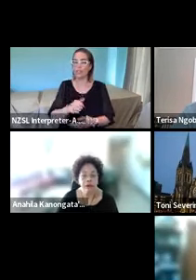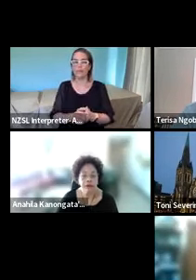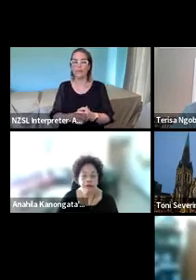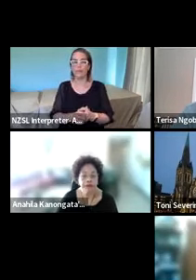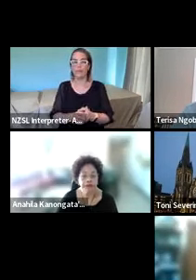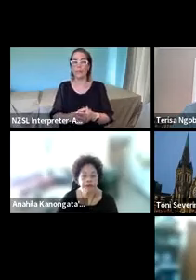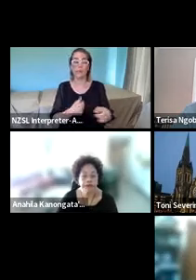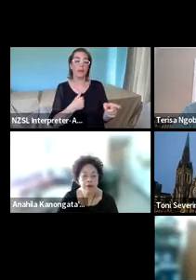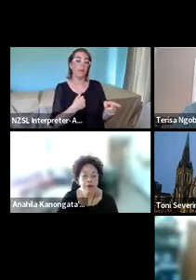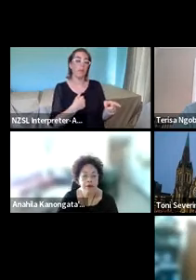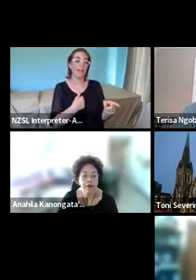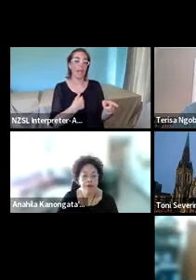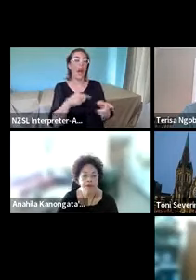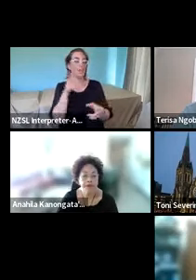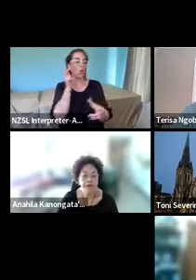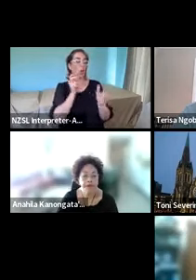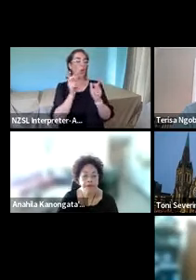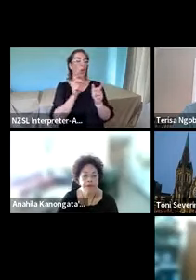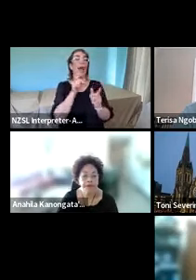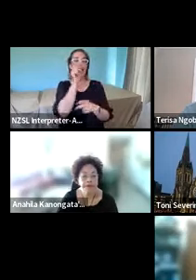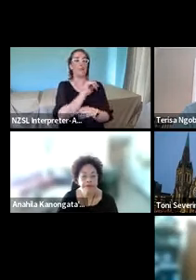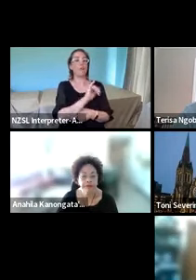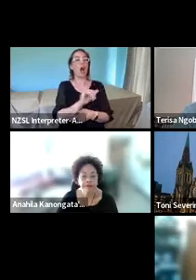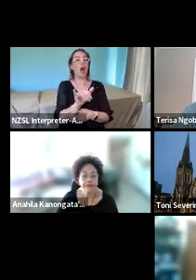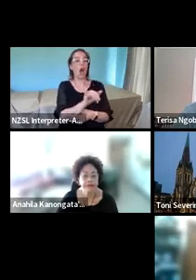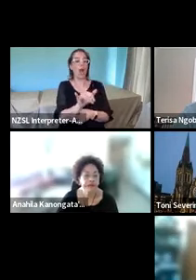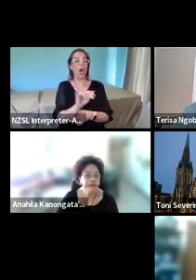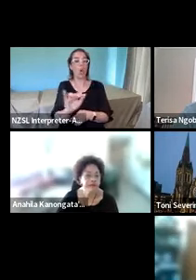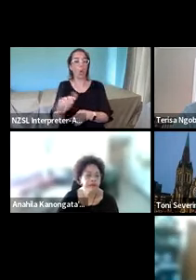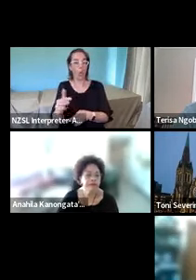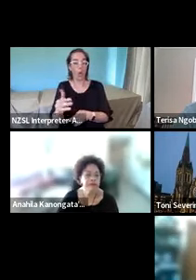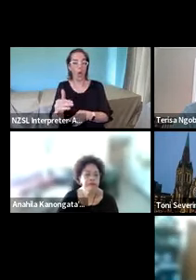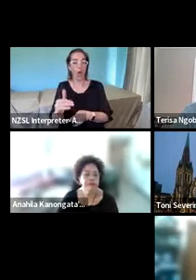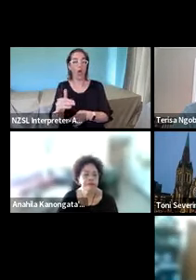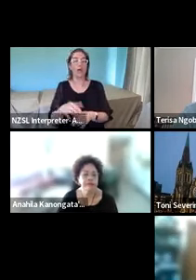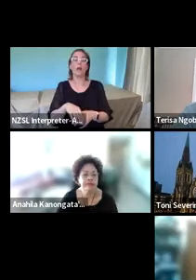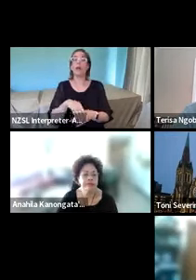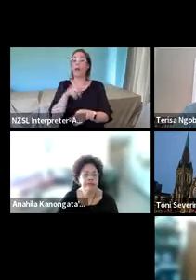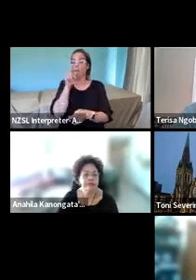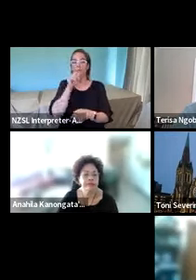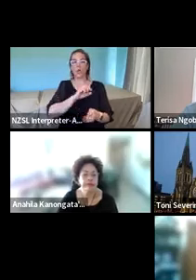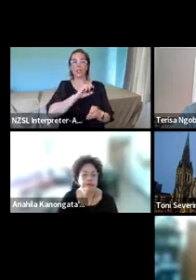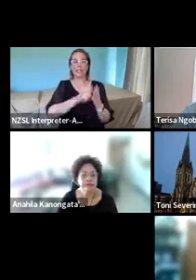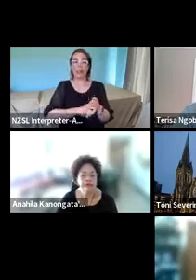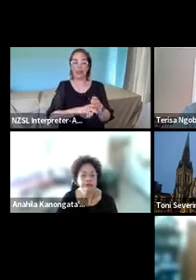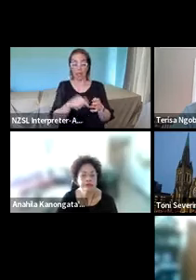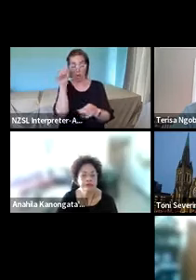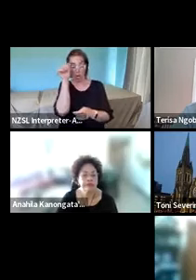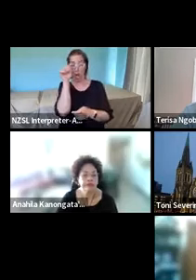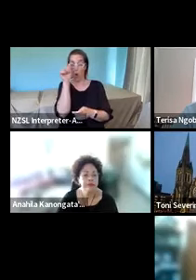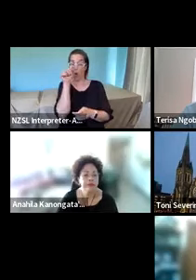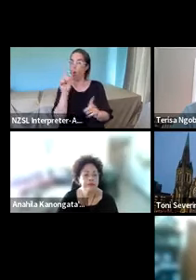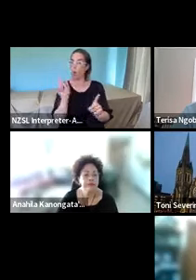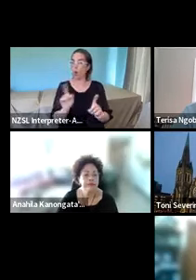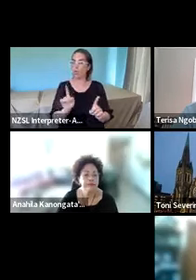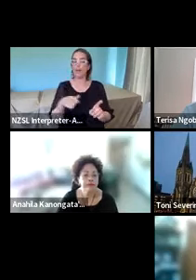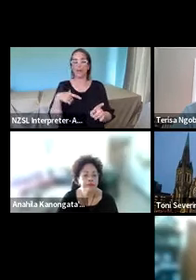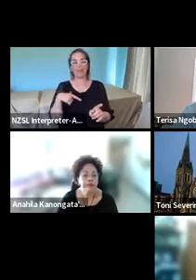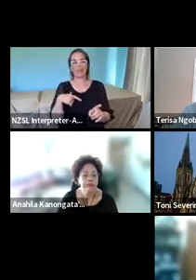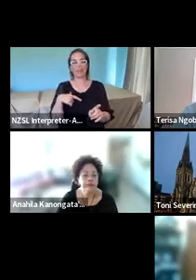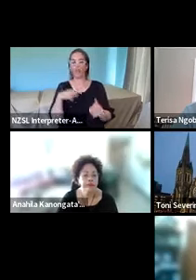has to be either or. I don't want to actually, because as I said, often the disability might not be obviously known, but it